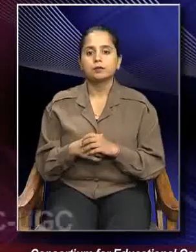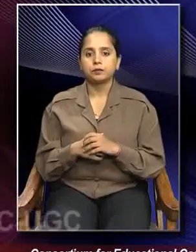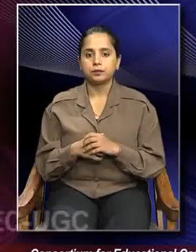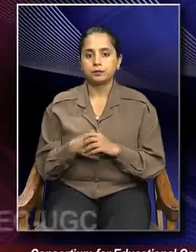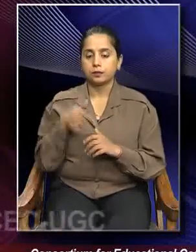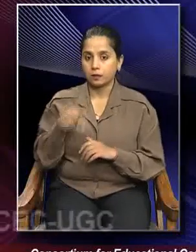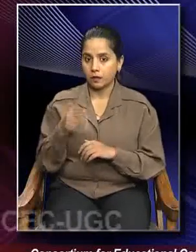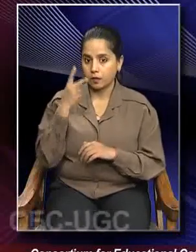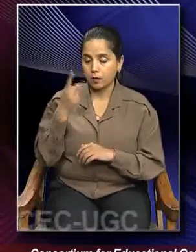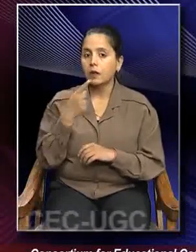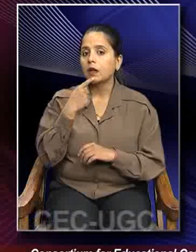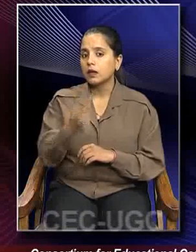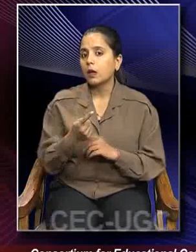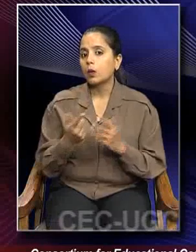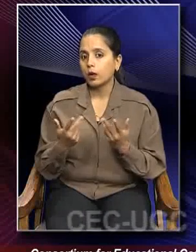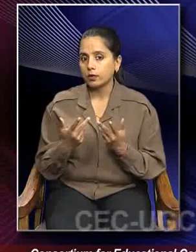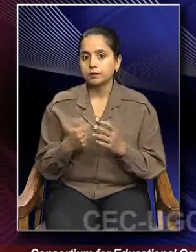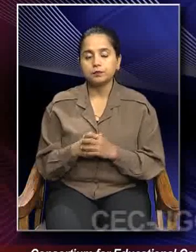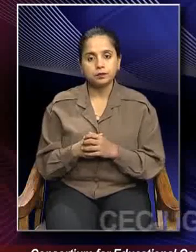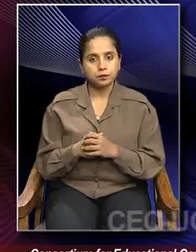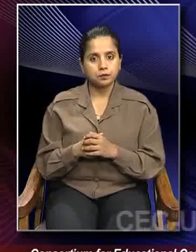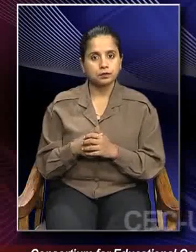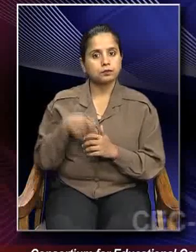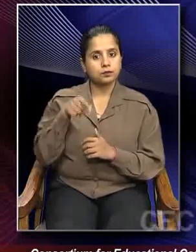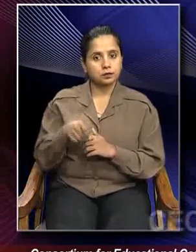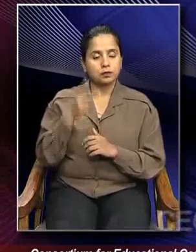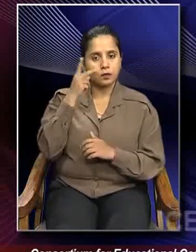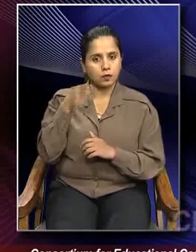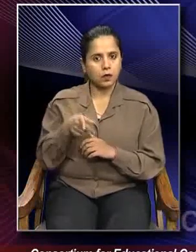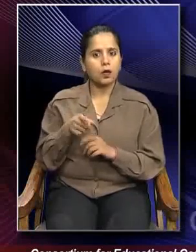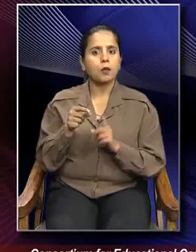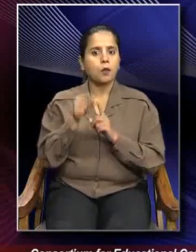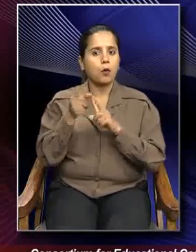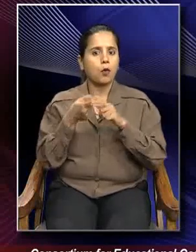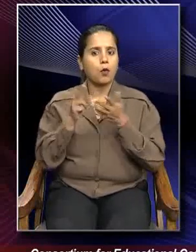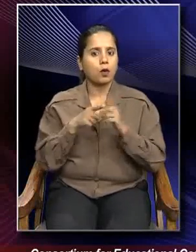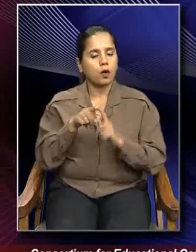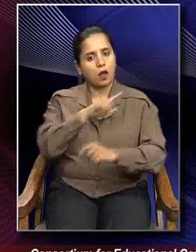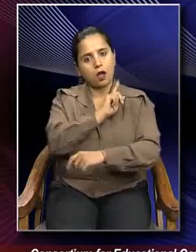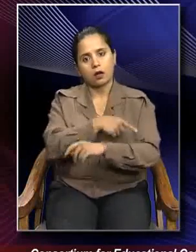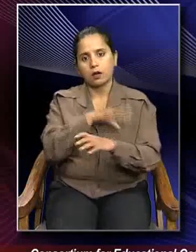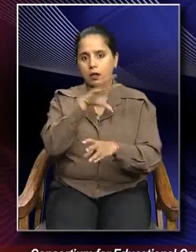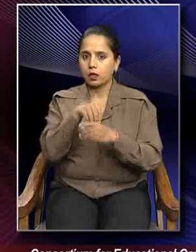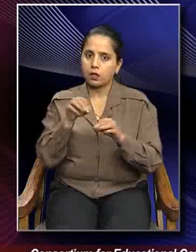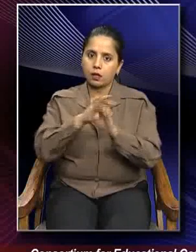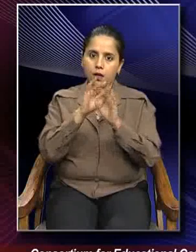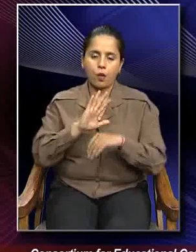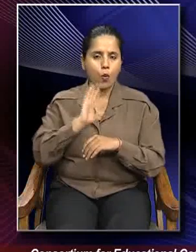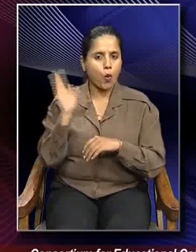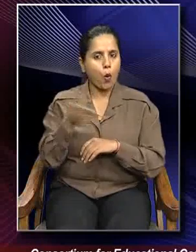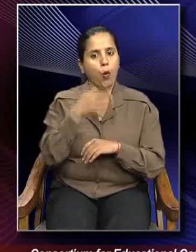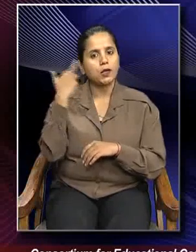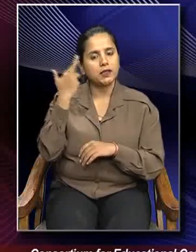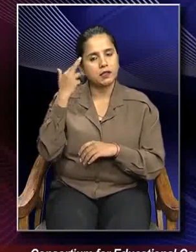So it says that there is a potent energy which is present in every